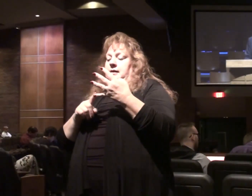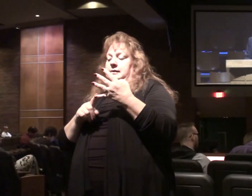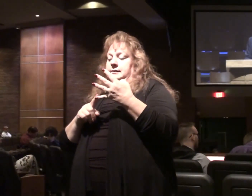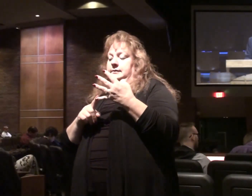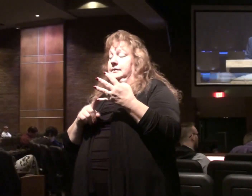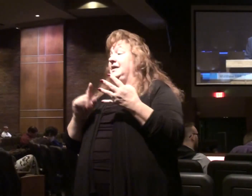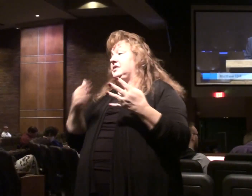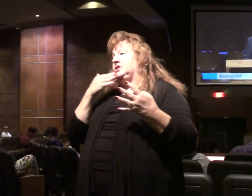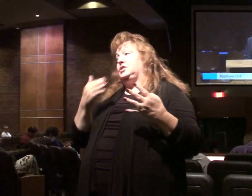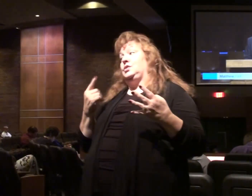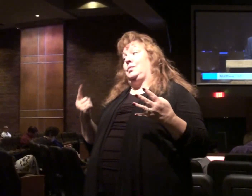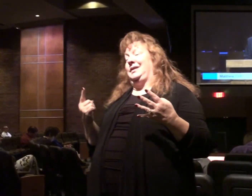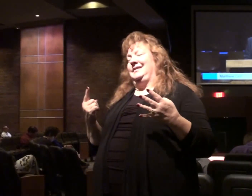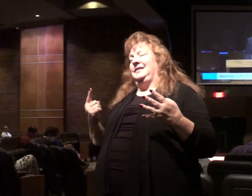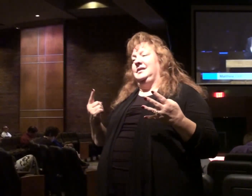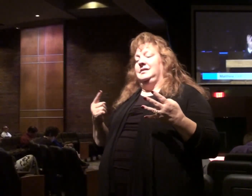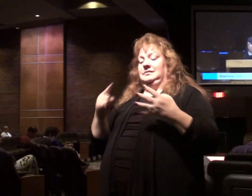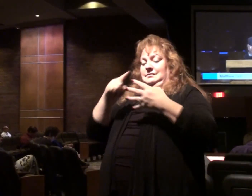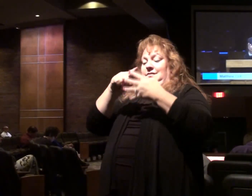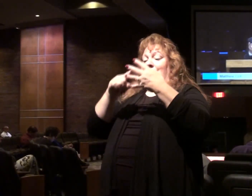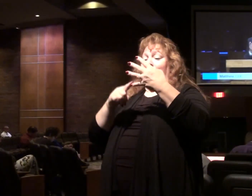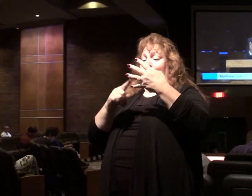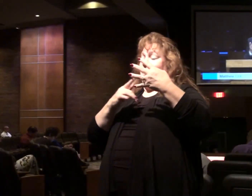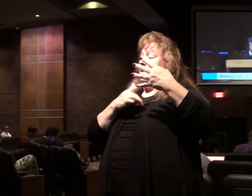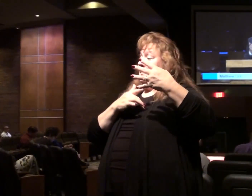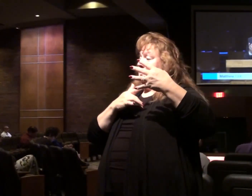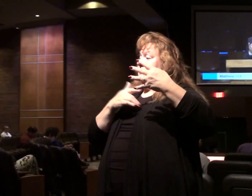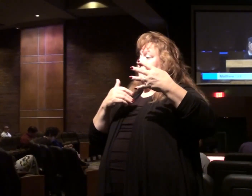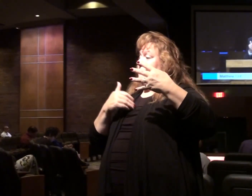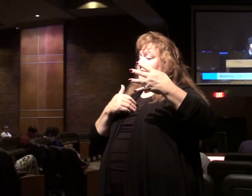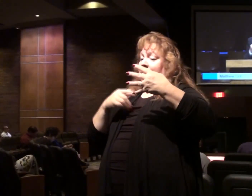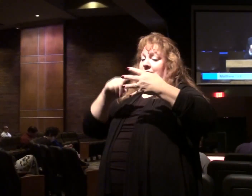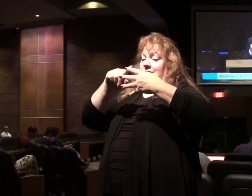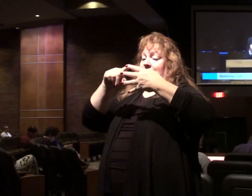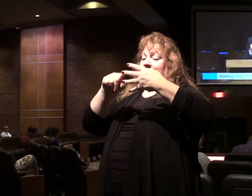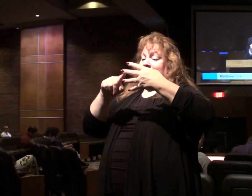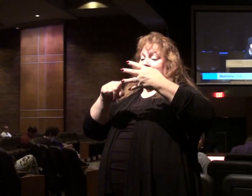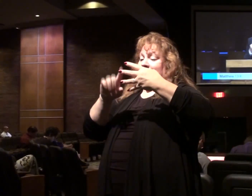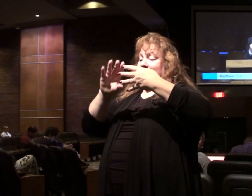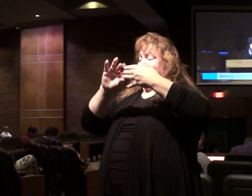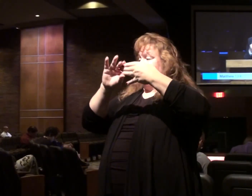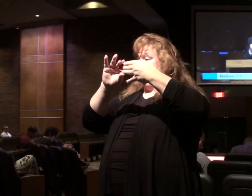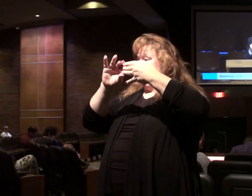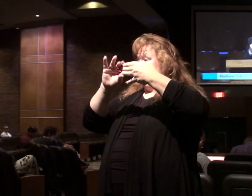to get to the good one. But you understand, we have four kinds of hearts. Three of them